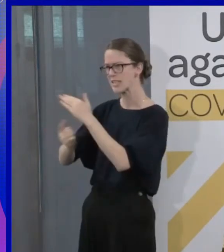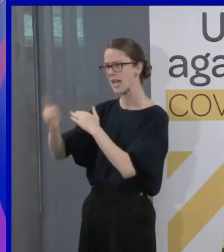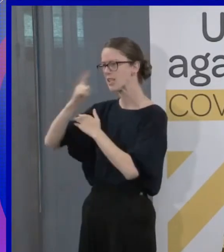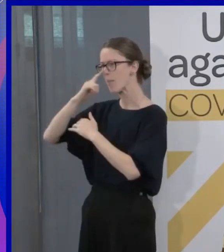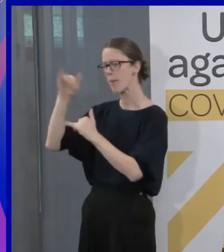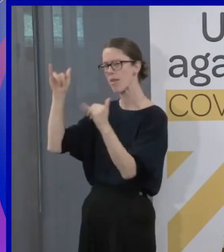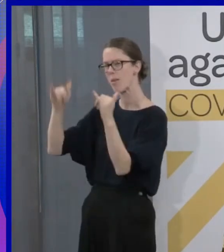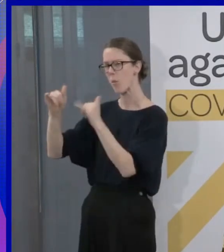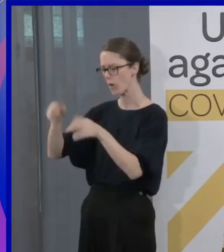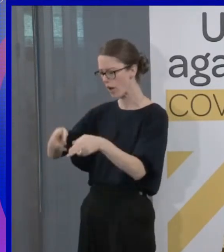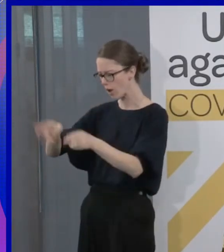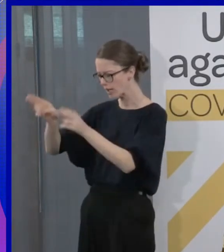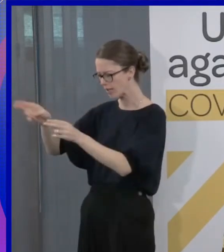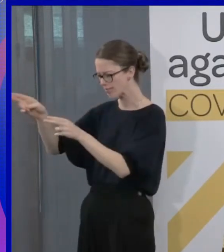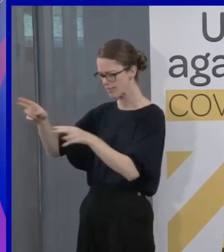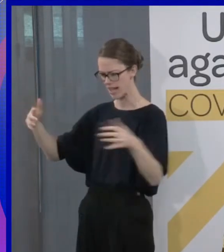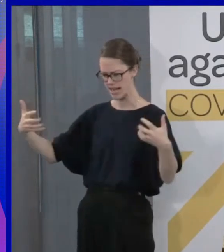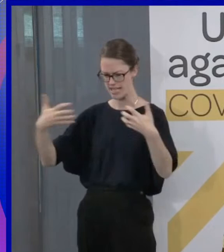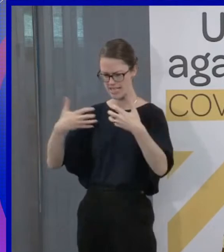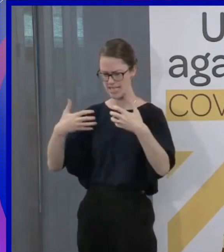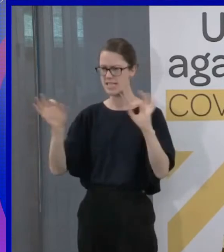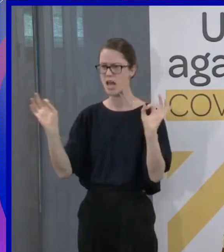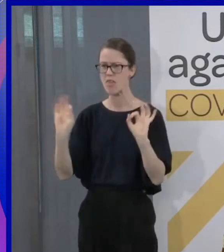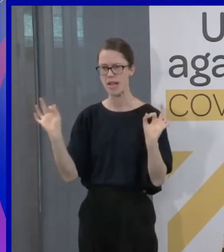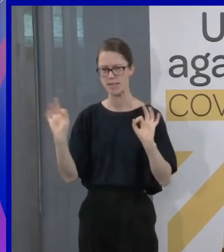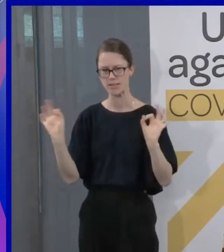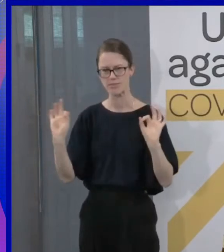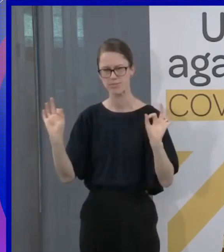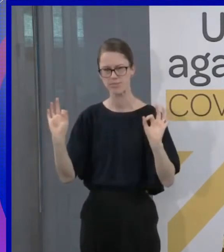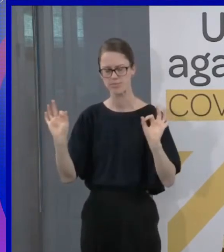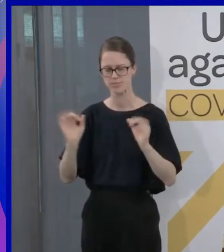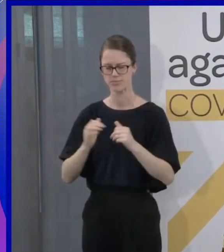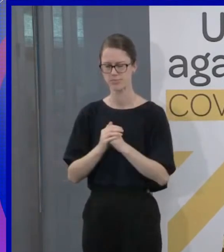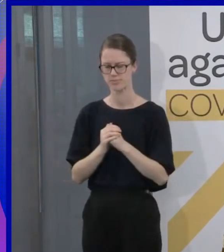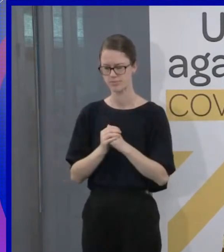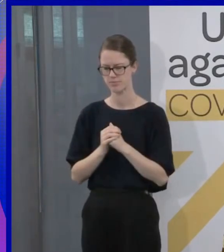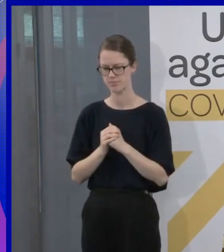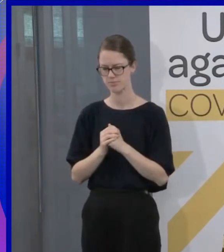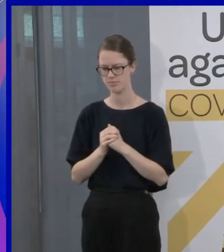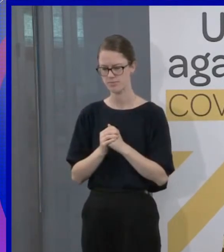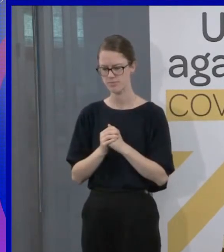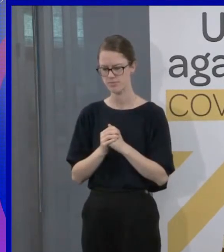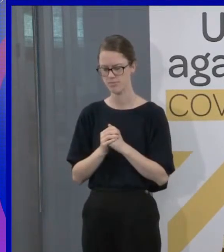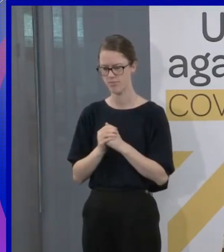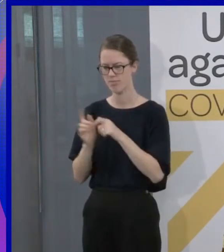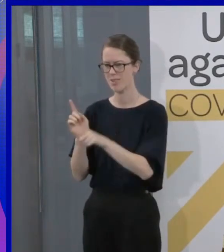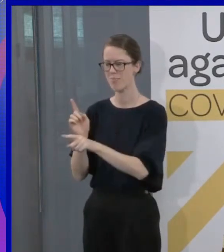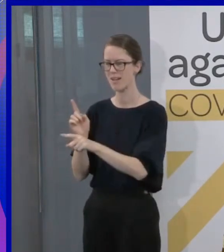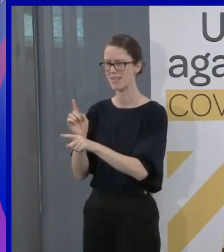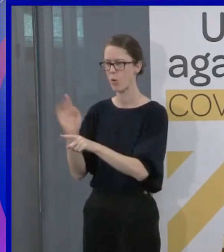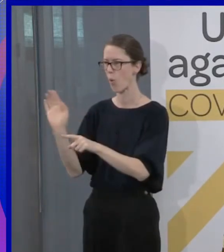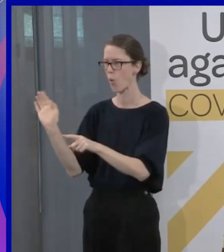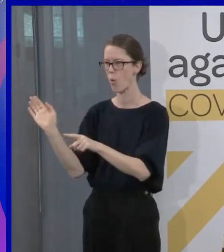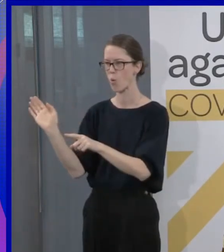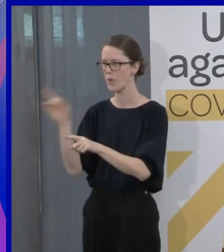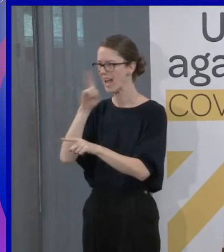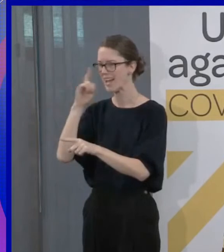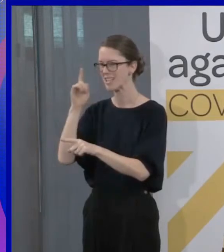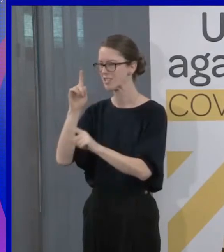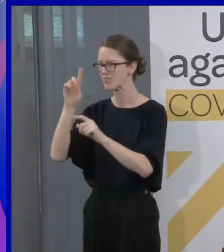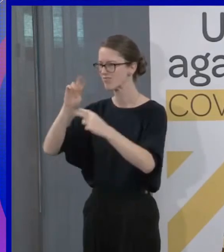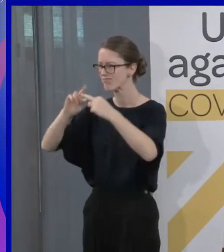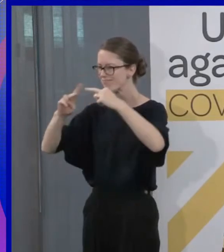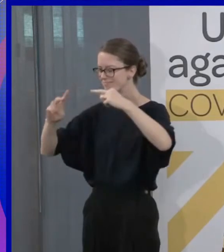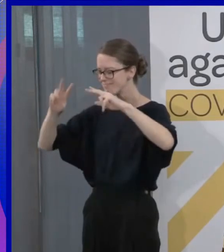isolation and quarantine from people who have been positive cases there, not all of them were able to be sequenced.